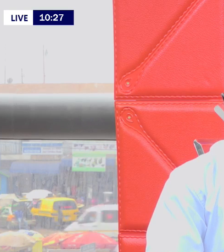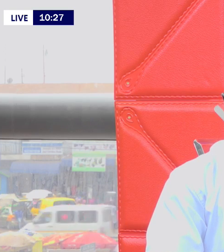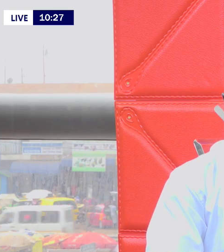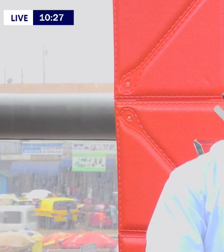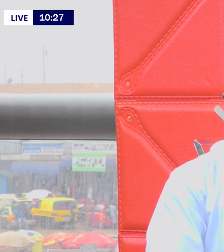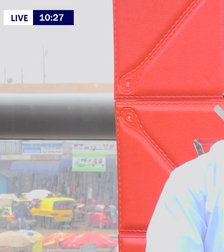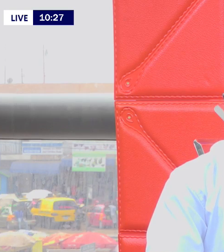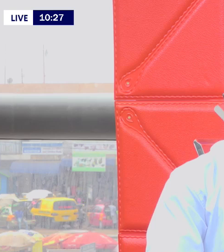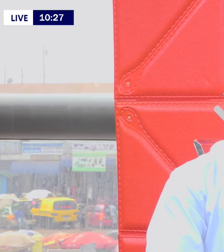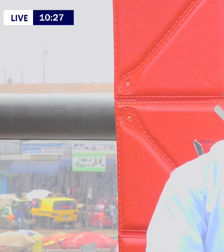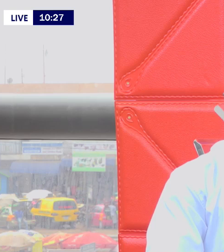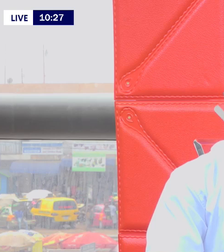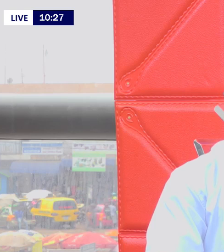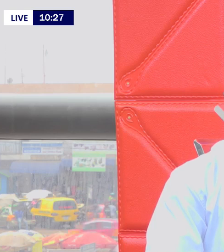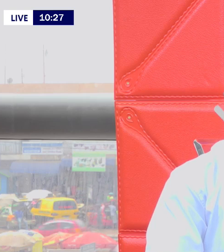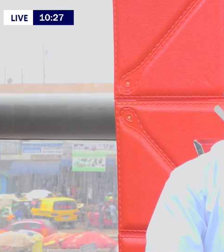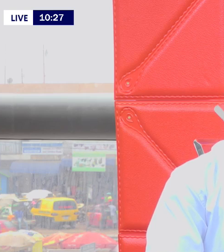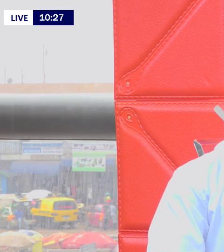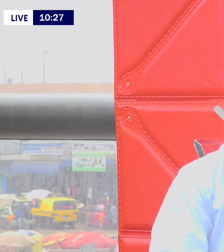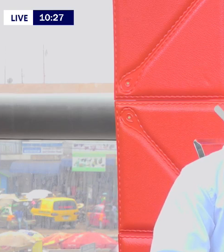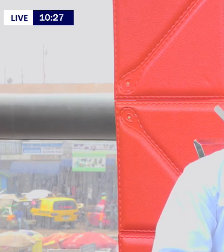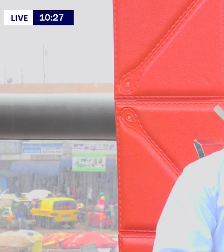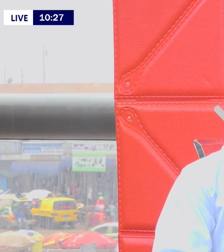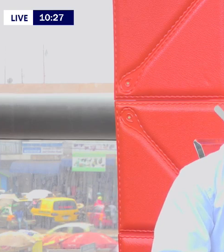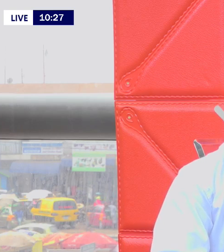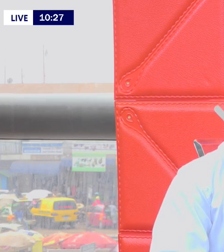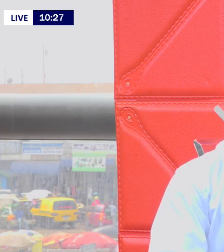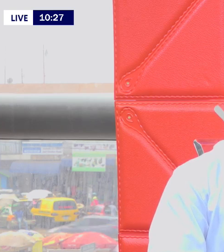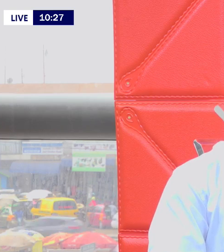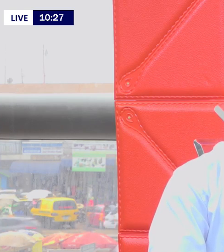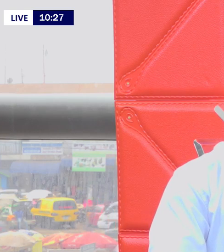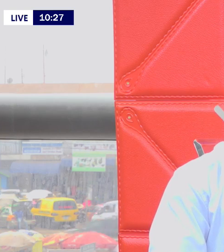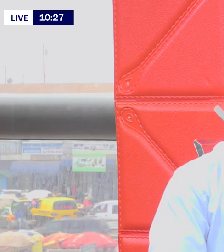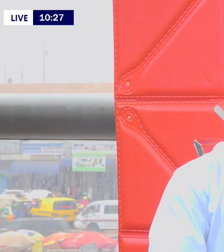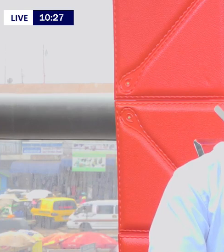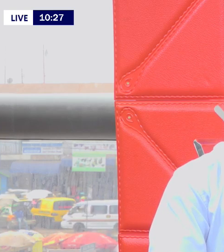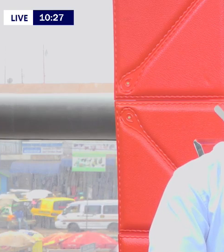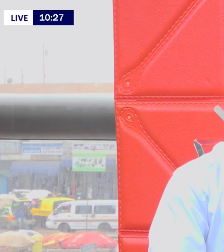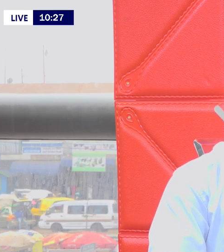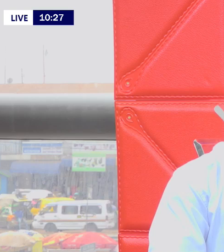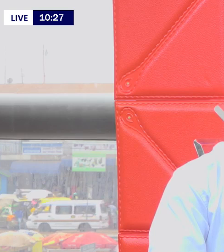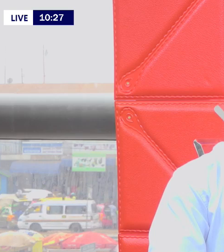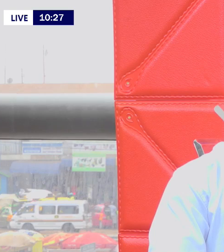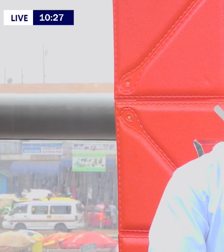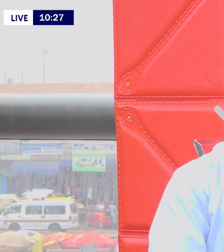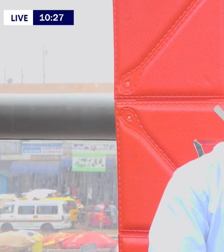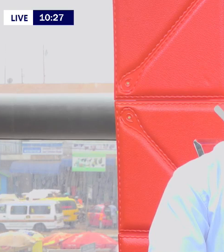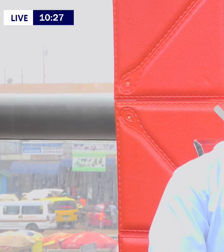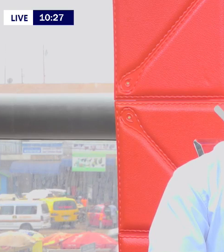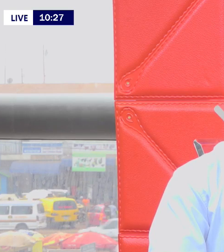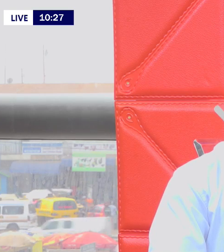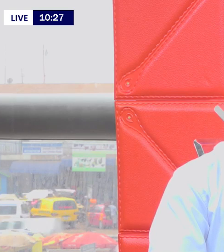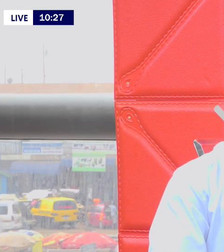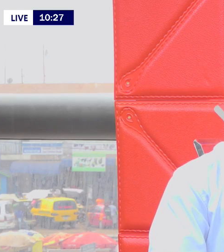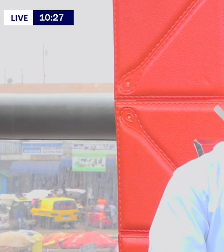for more recovery cases. COVID-19 will soon be a thing of the past. Let's all continue to adhere to